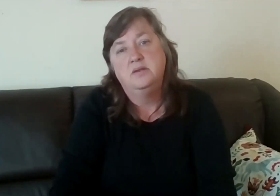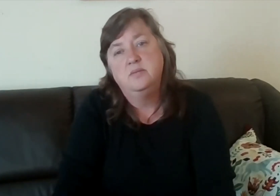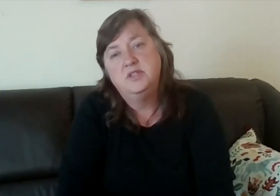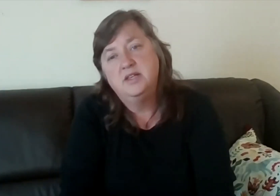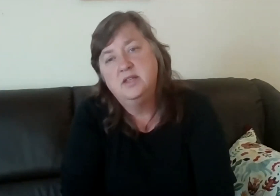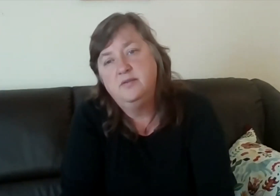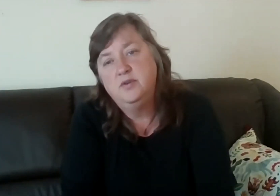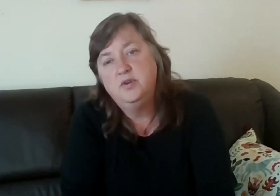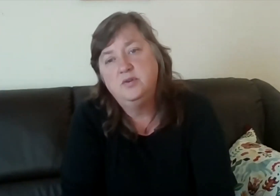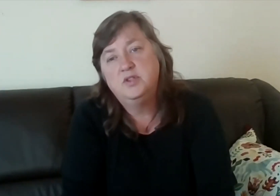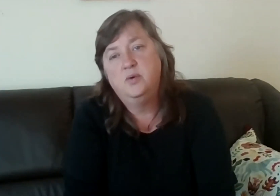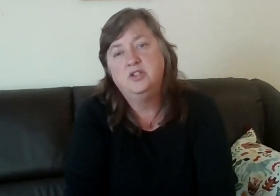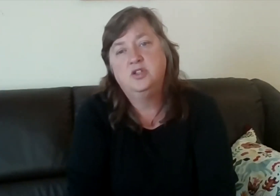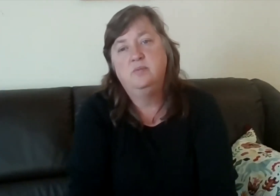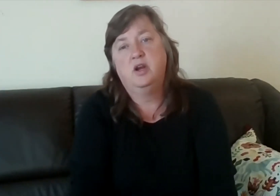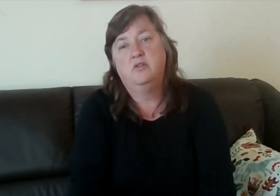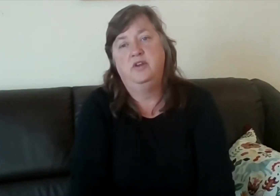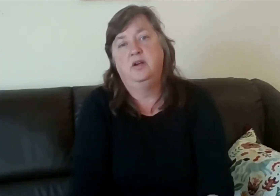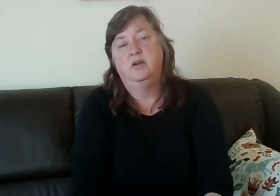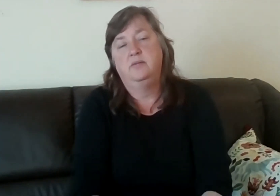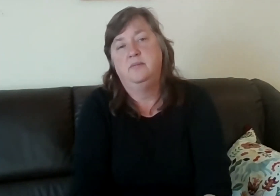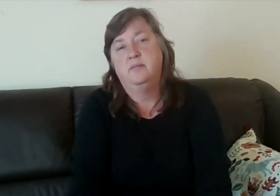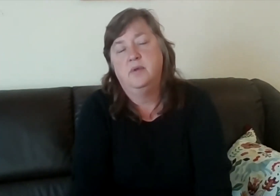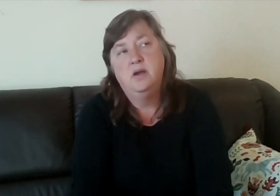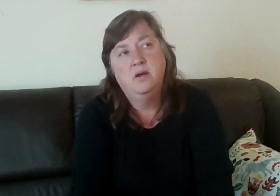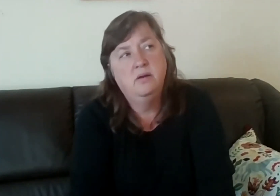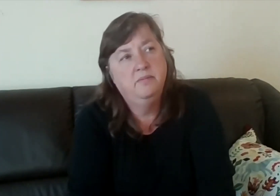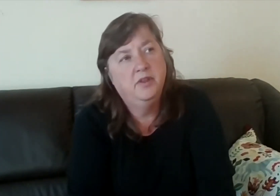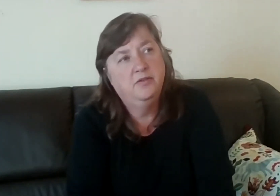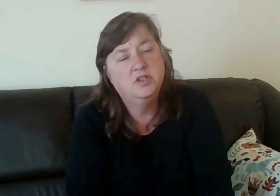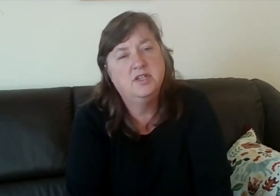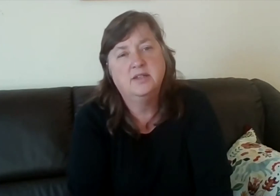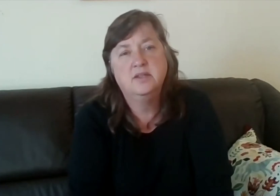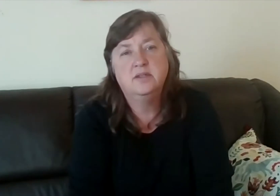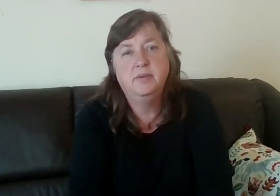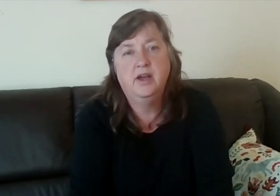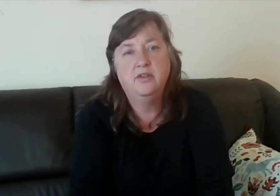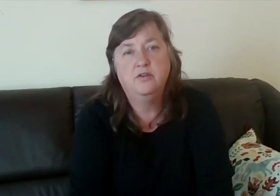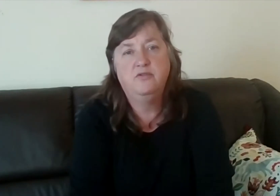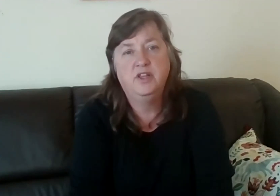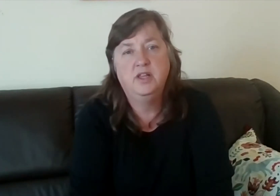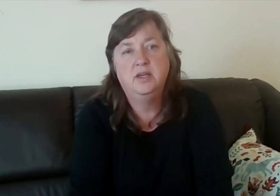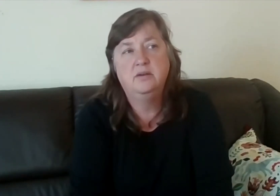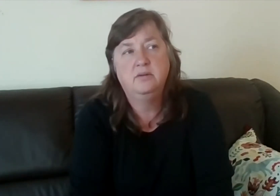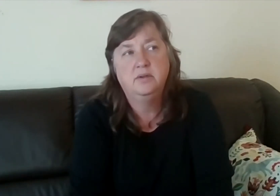Someone's asking if you would use the question mark finger. If you're just asking somebody how they're feeling,